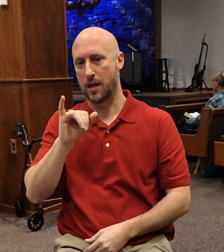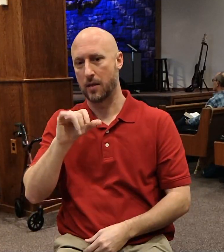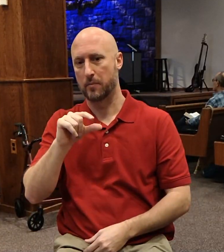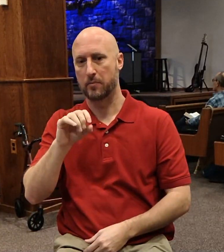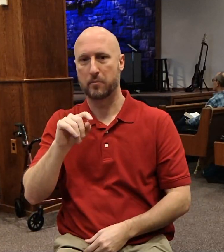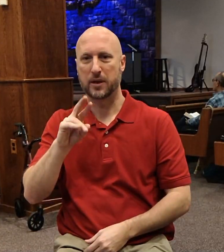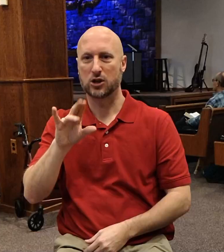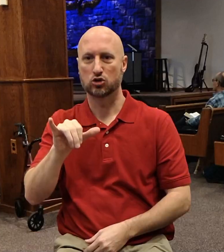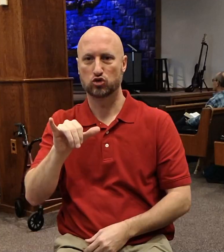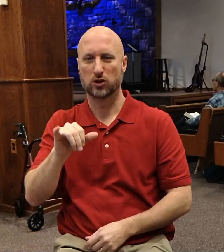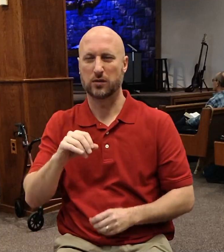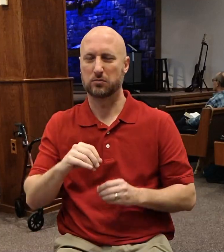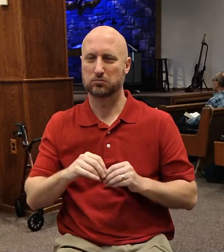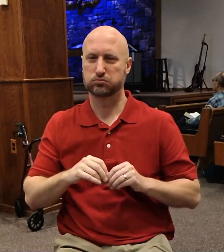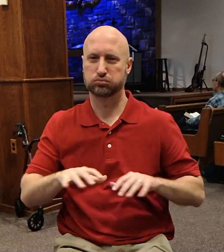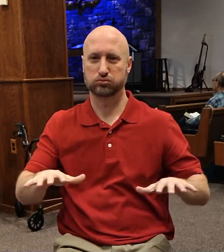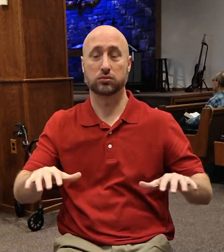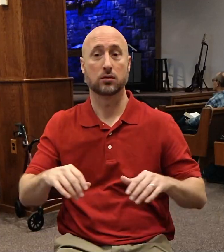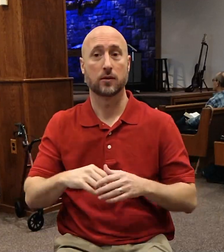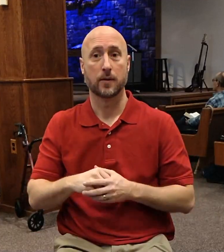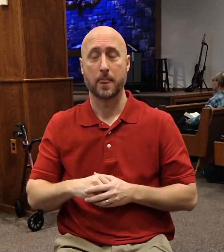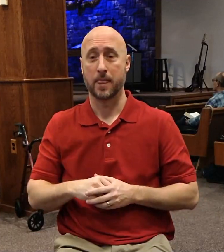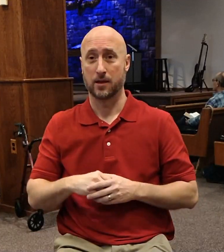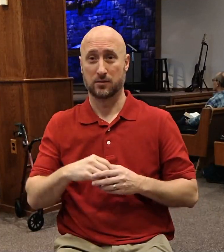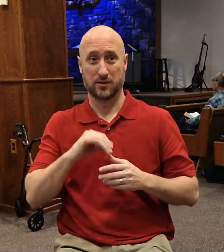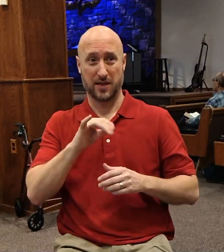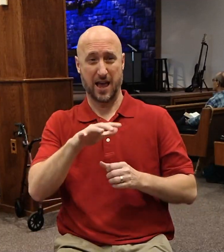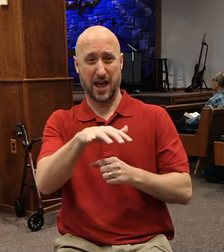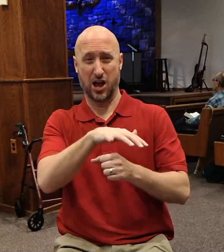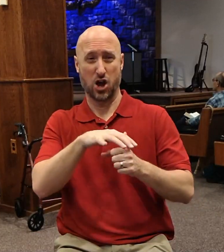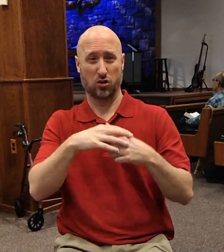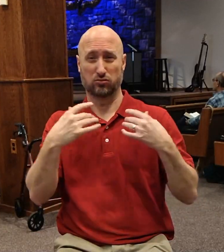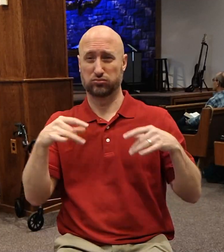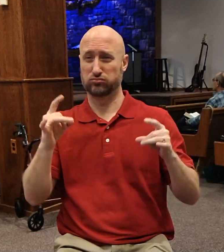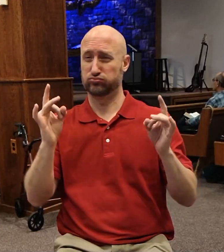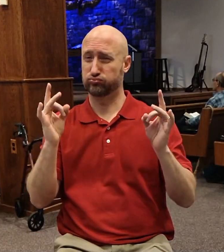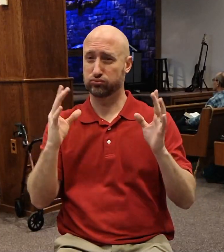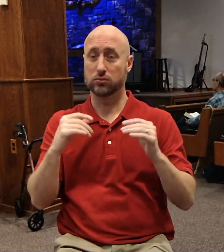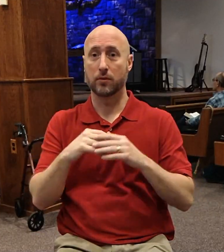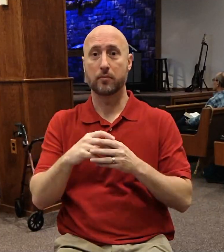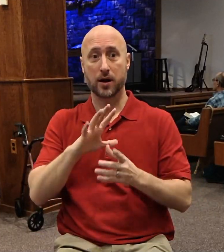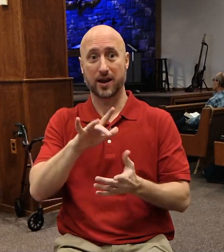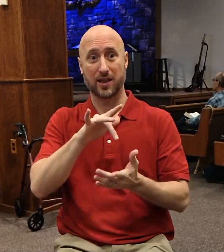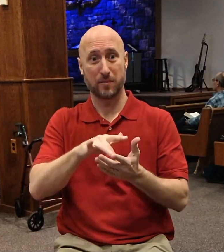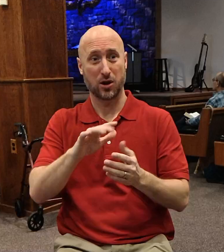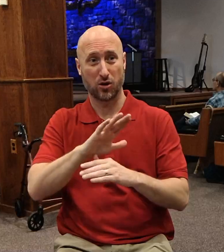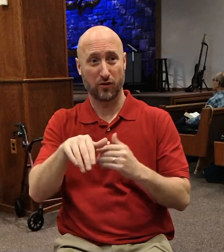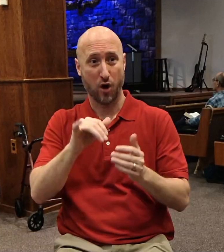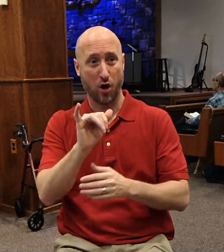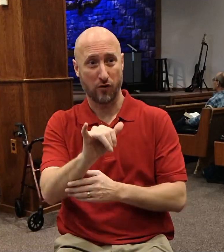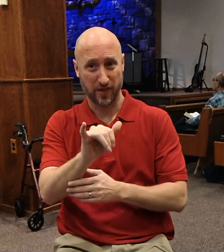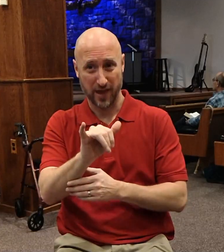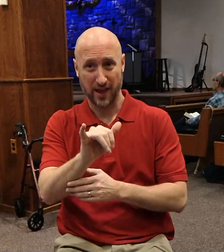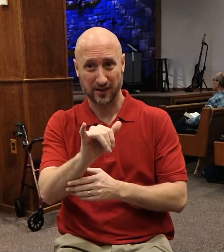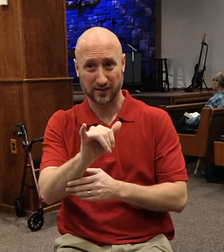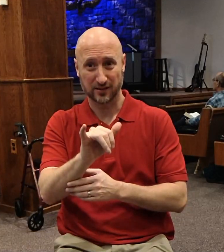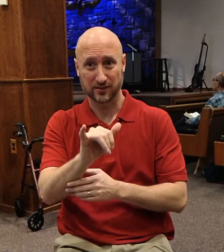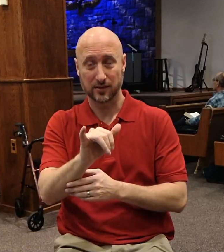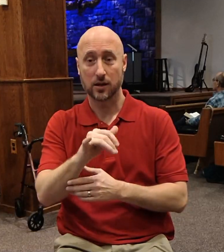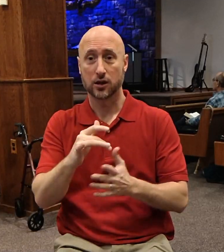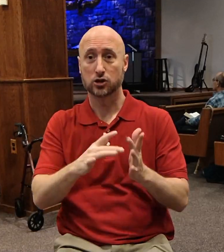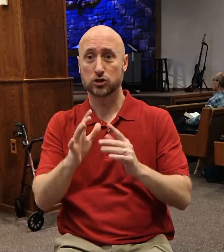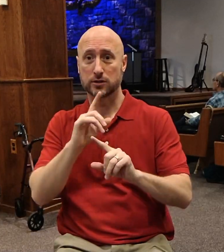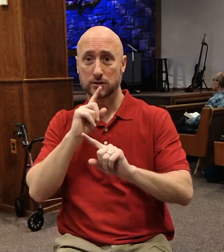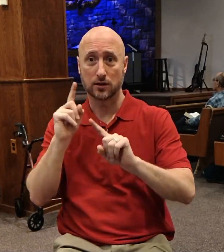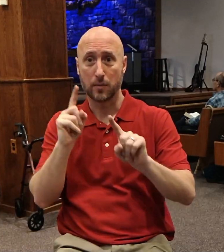earth. And in the middle of that comes this commandment, not a suggestion. You need to love one another as I